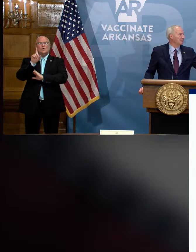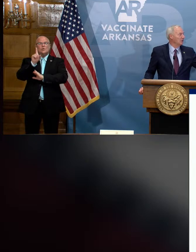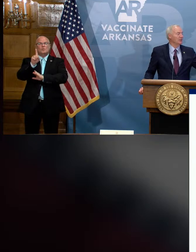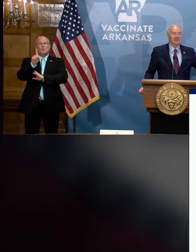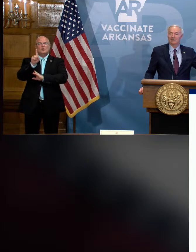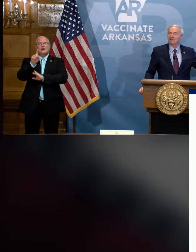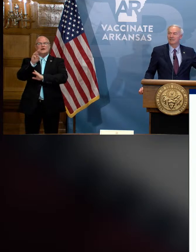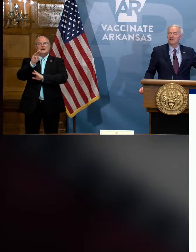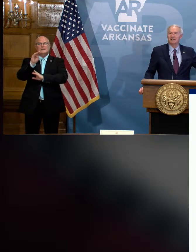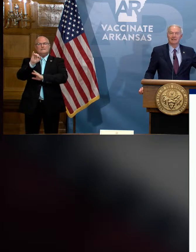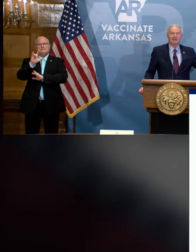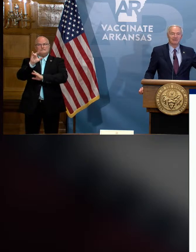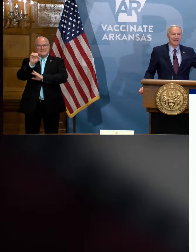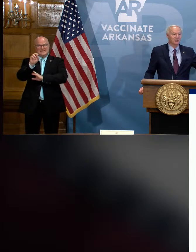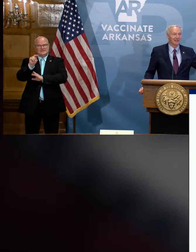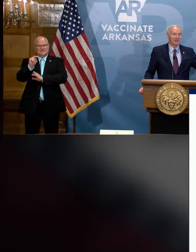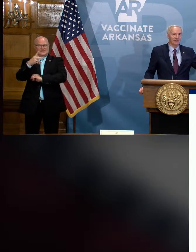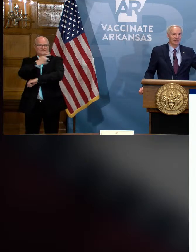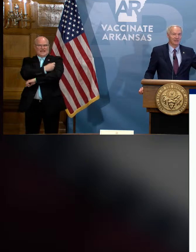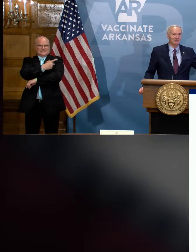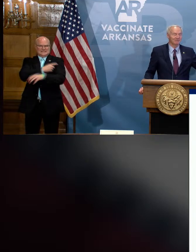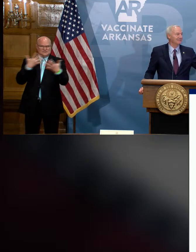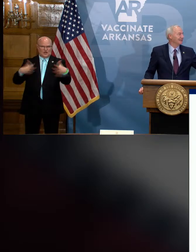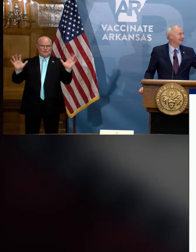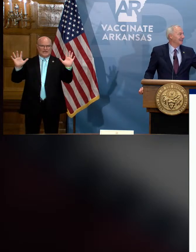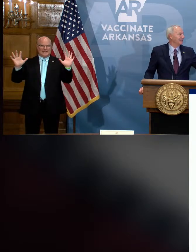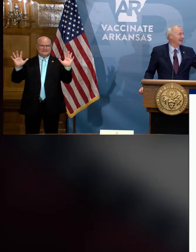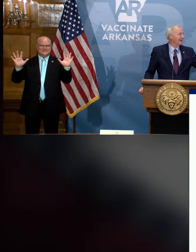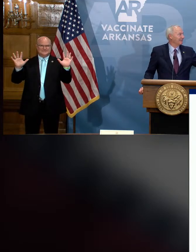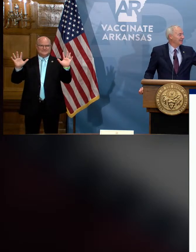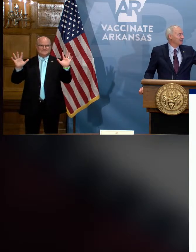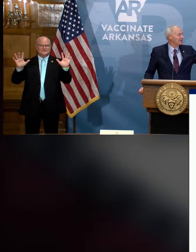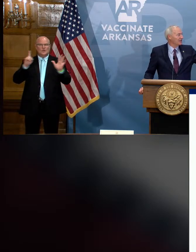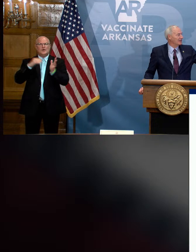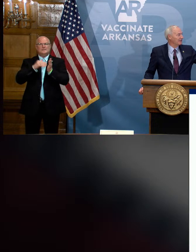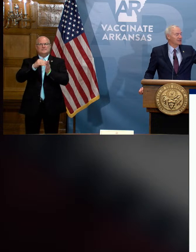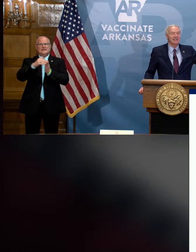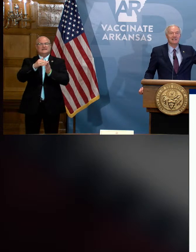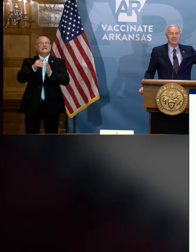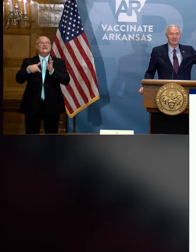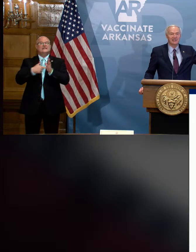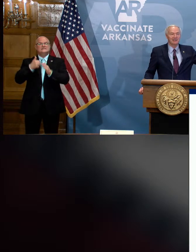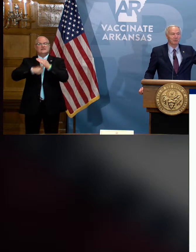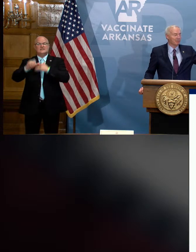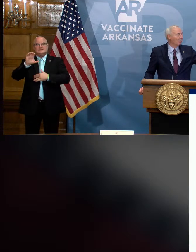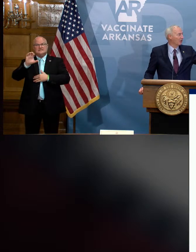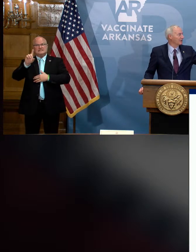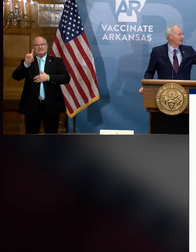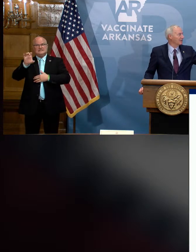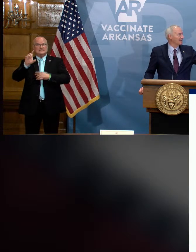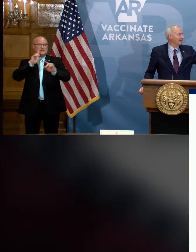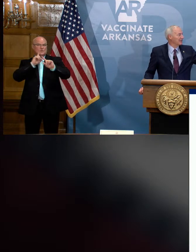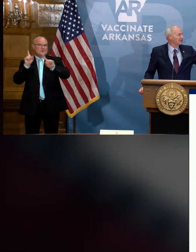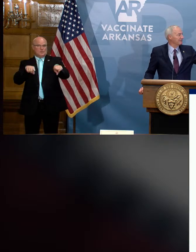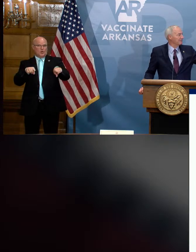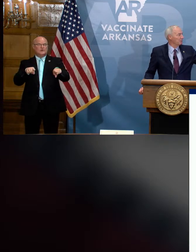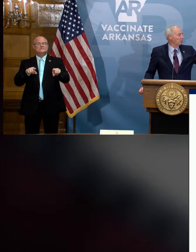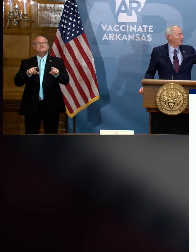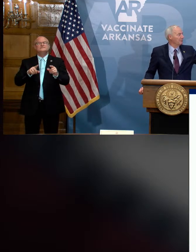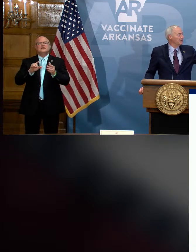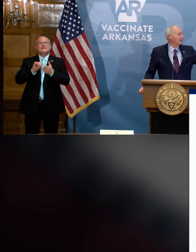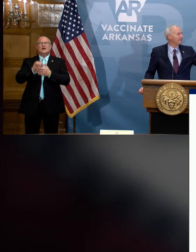1 million vaccinations. Now, this is under the CDC reports.